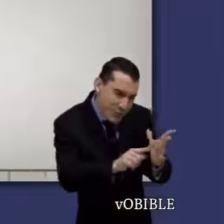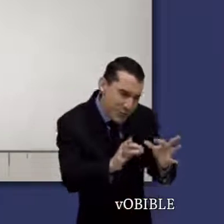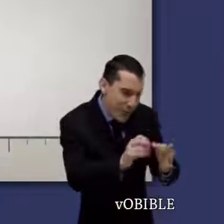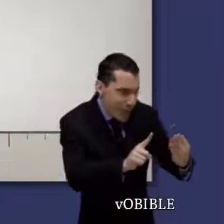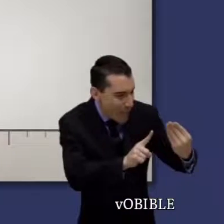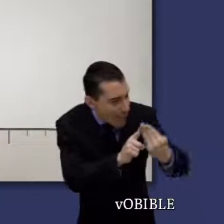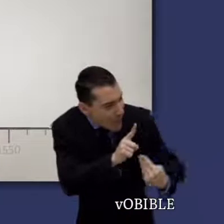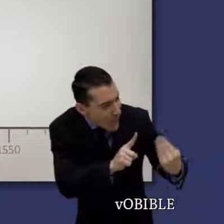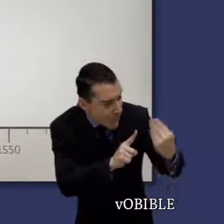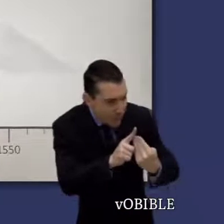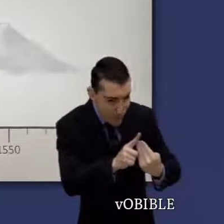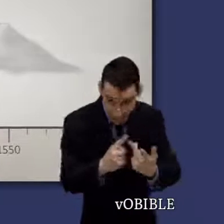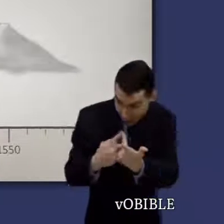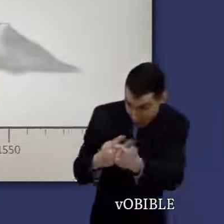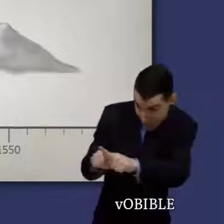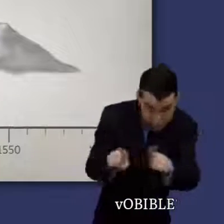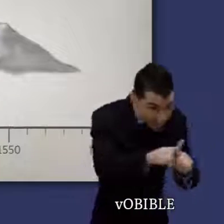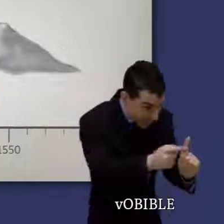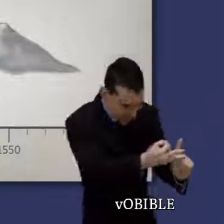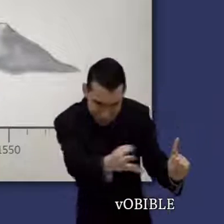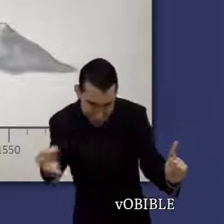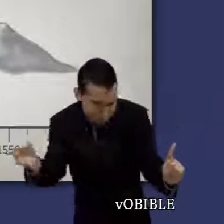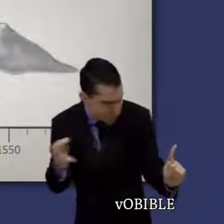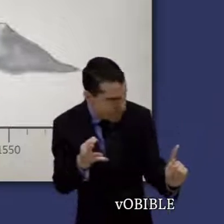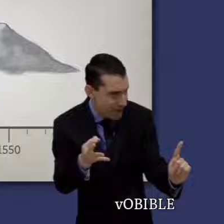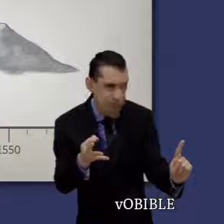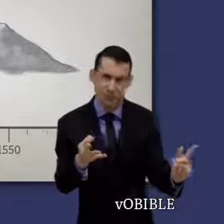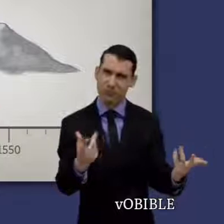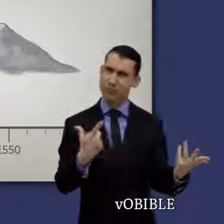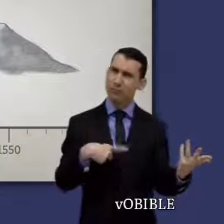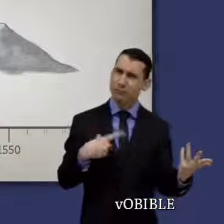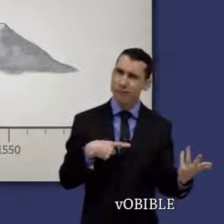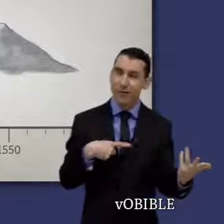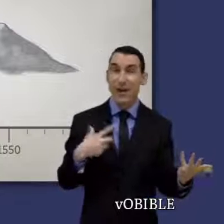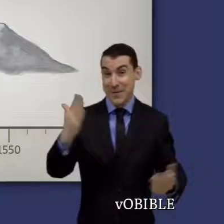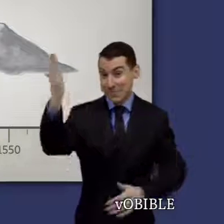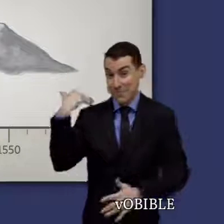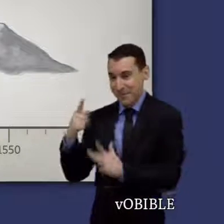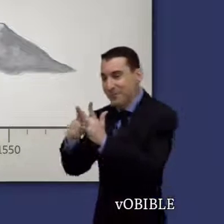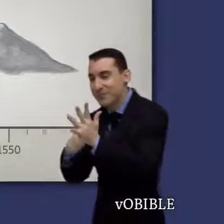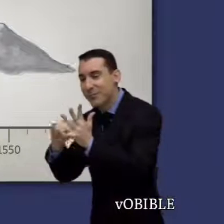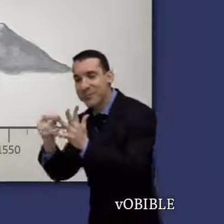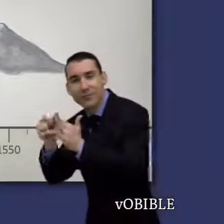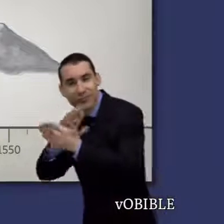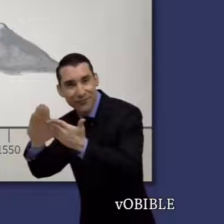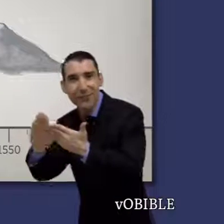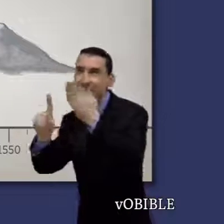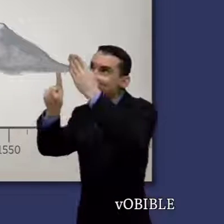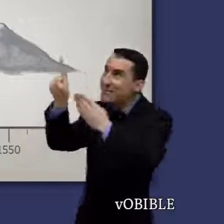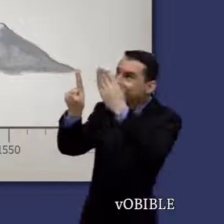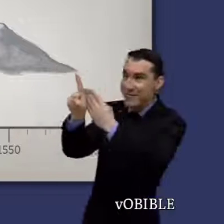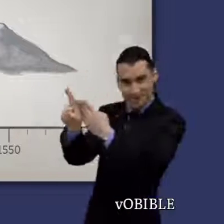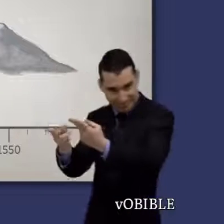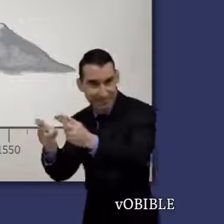events. At the time Job's trials took place, Jehovah said that there was no one like Job on the